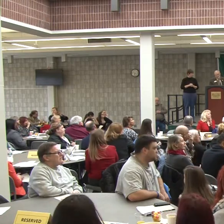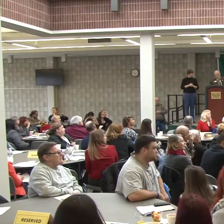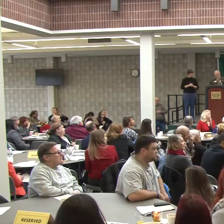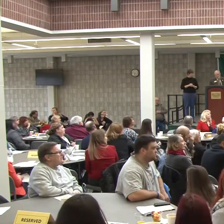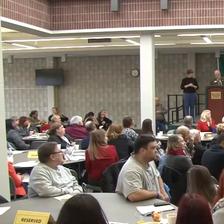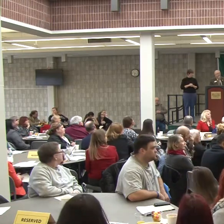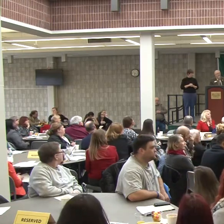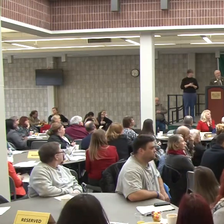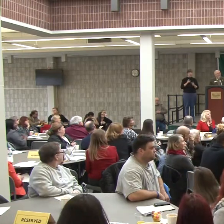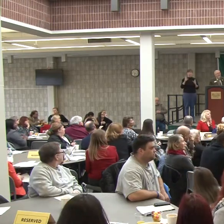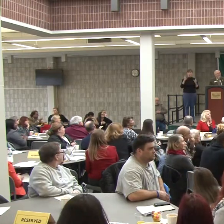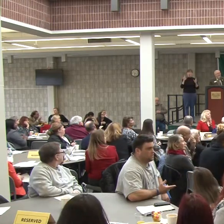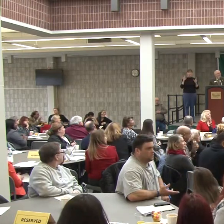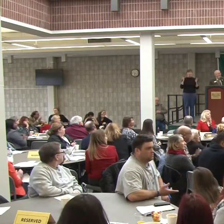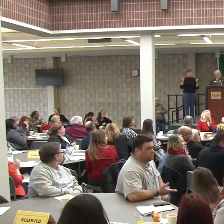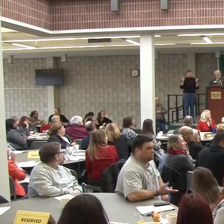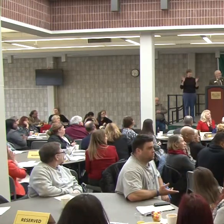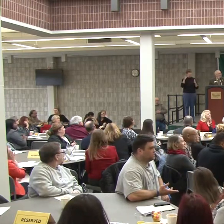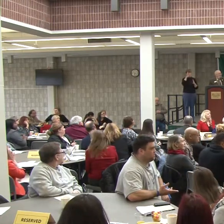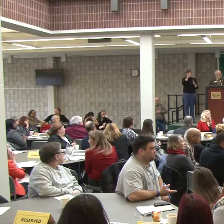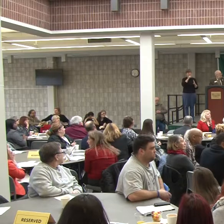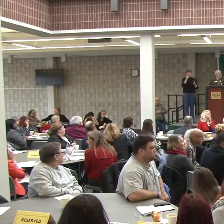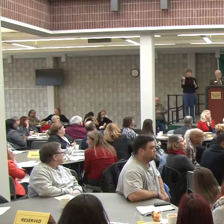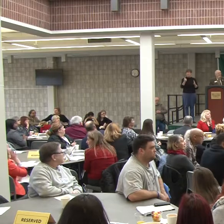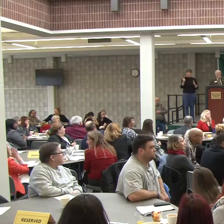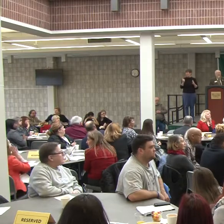Now, I hope there's no one I miss. Is there anyone I miss?